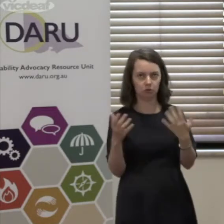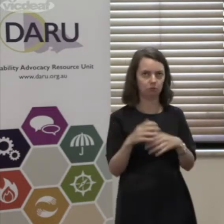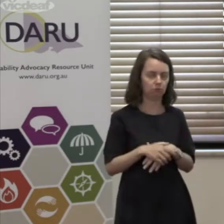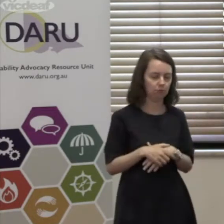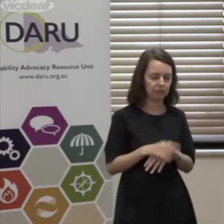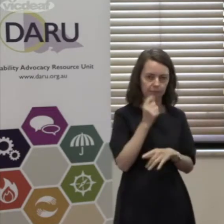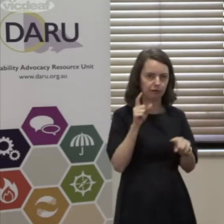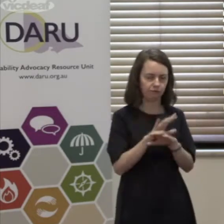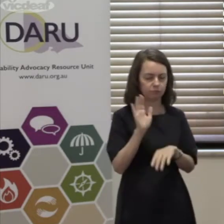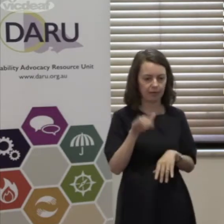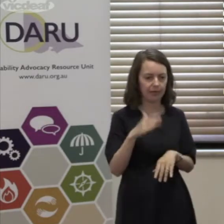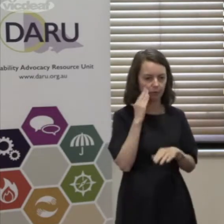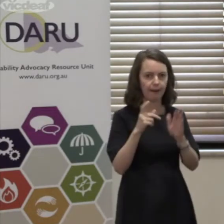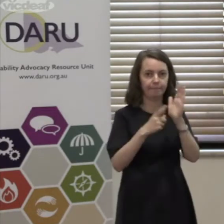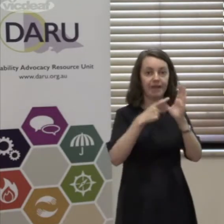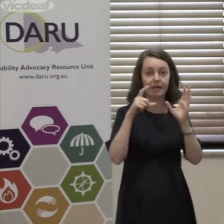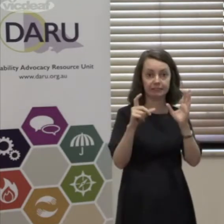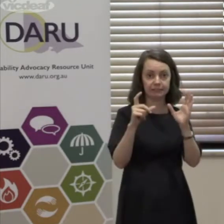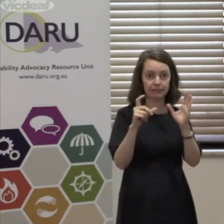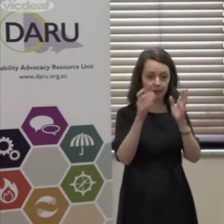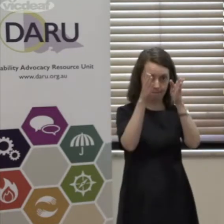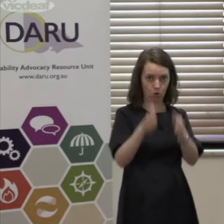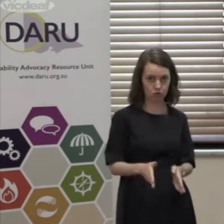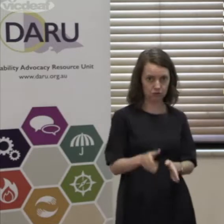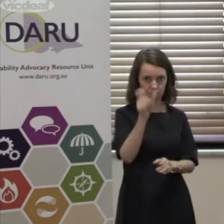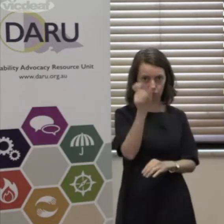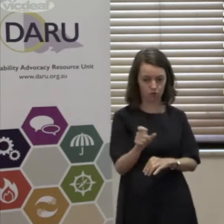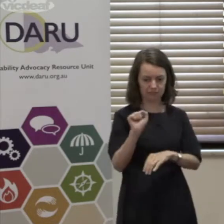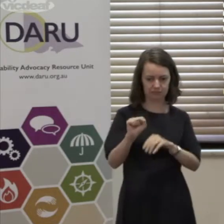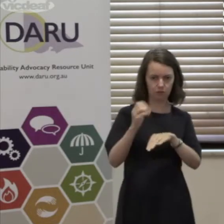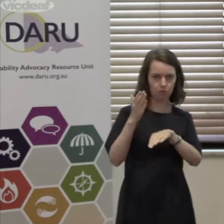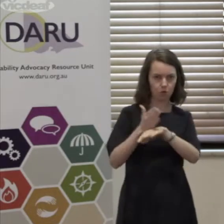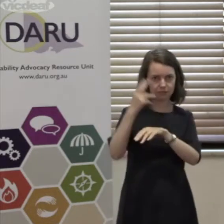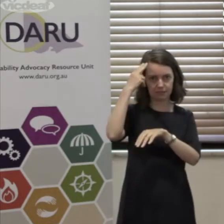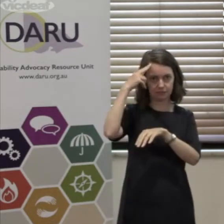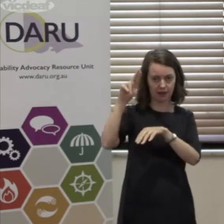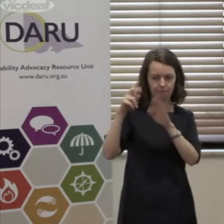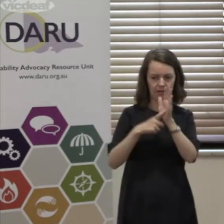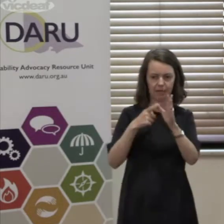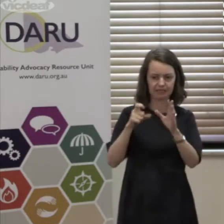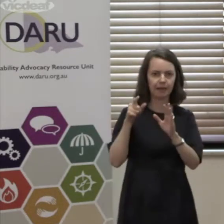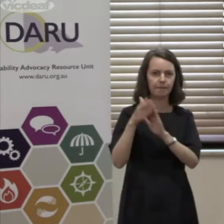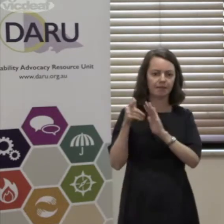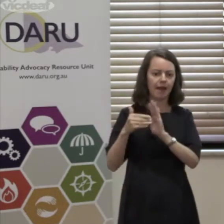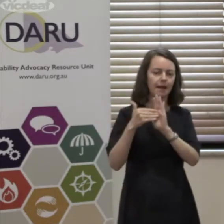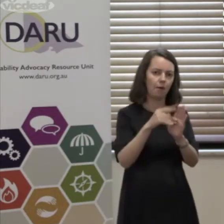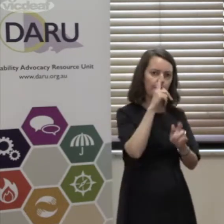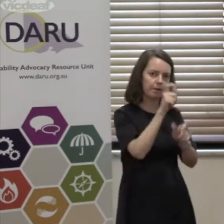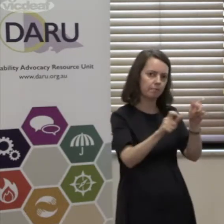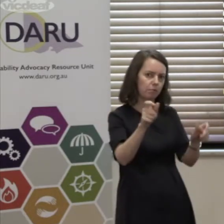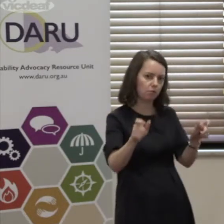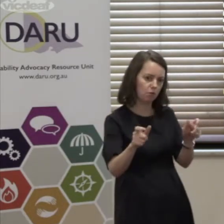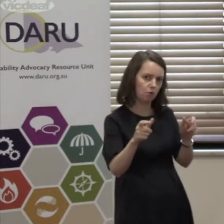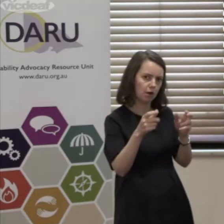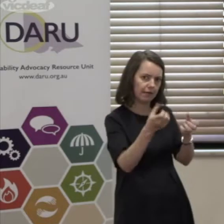But the LACs, so the local area coordinators, their job is to support NDIS participants. Well, they have three main